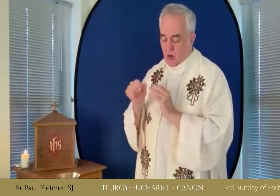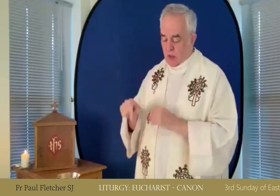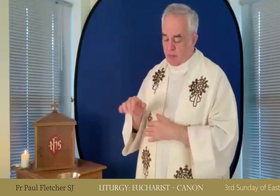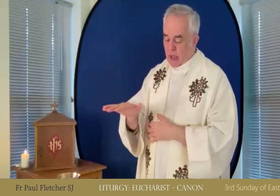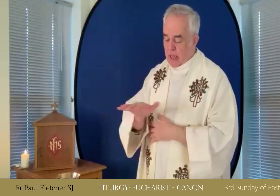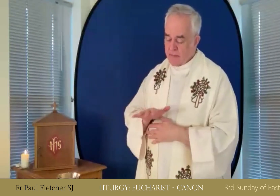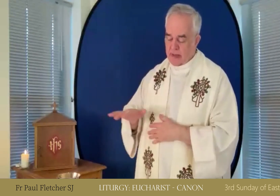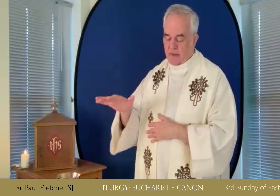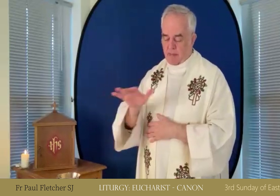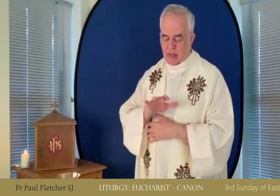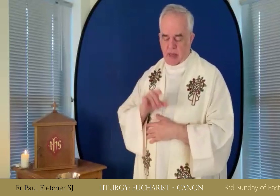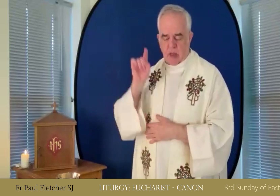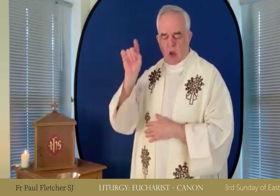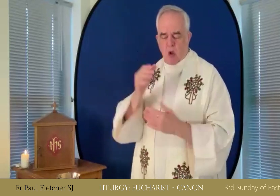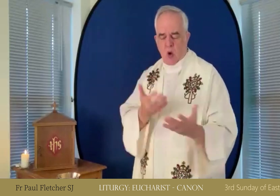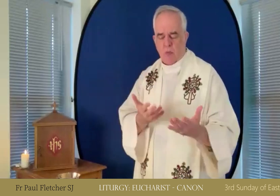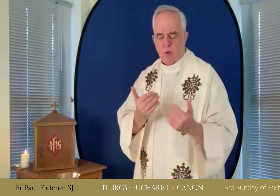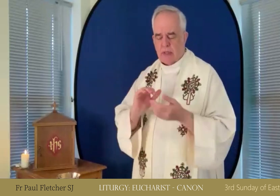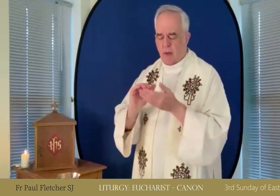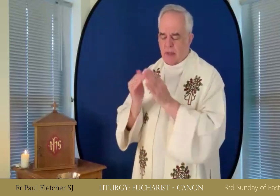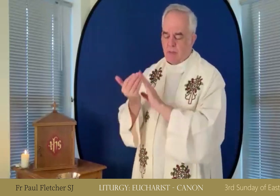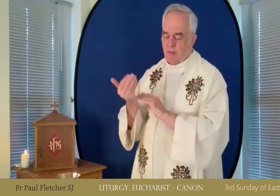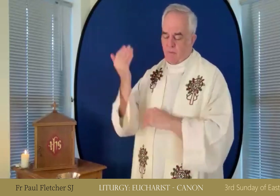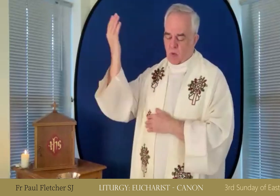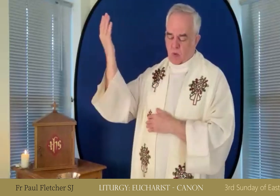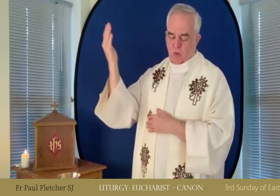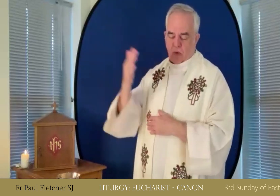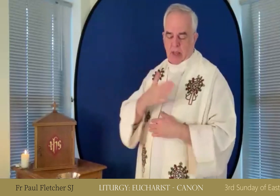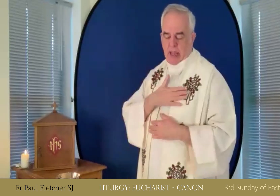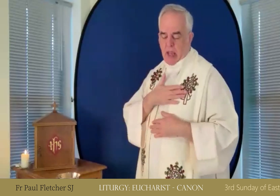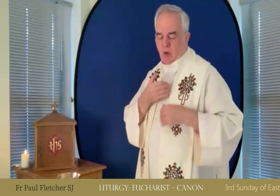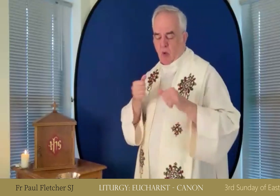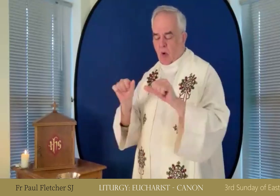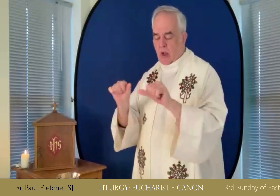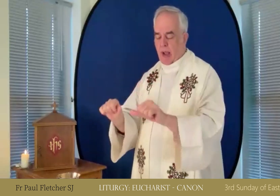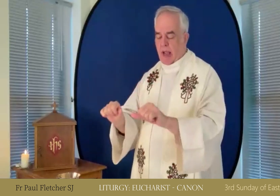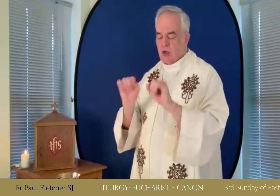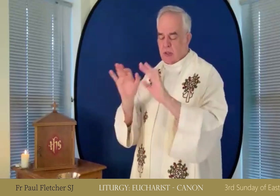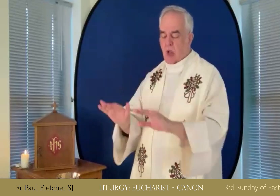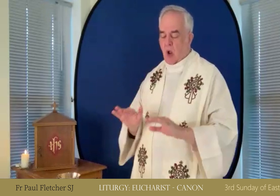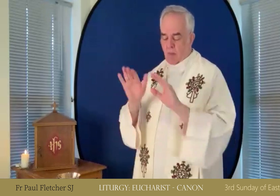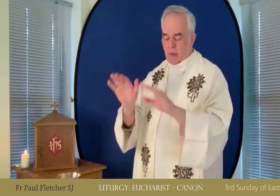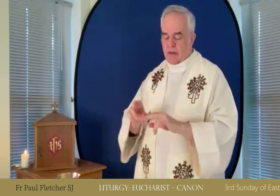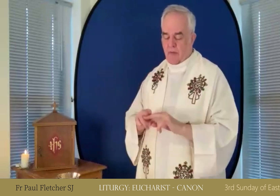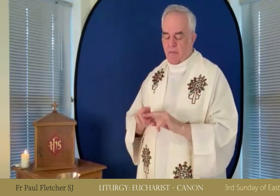the prayers of this family, and we summon before you, in your compassion and merciful